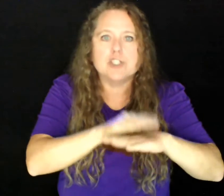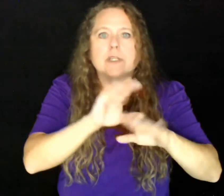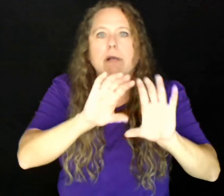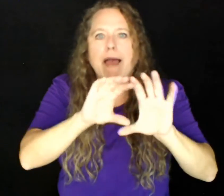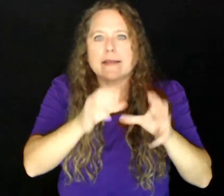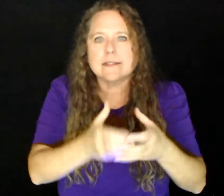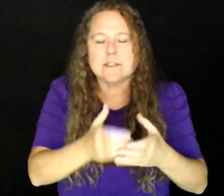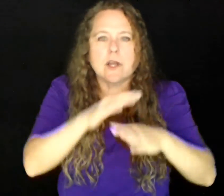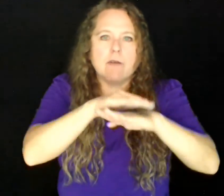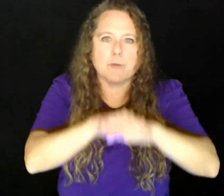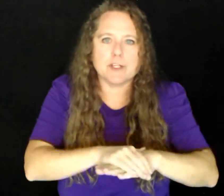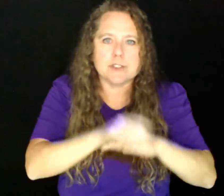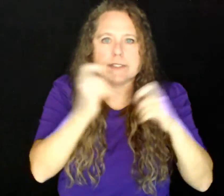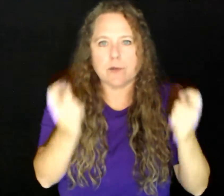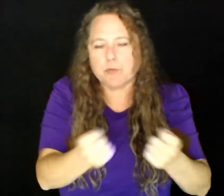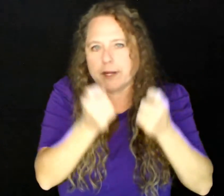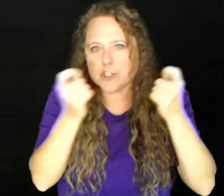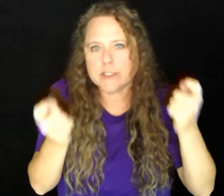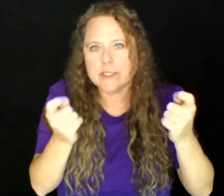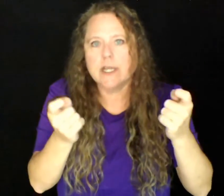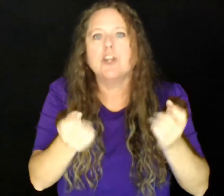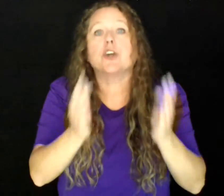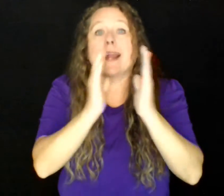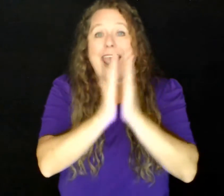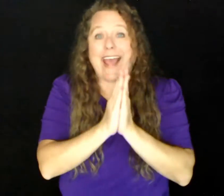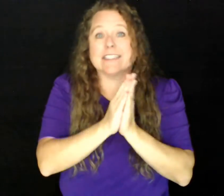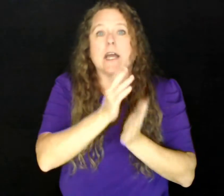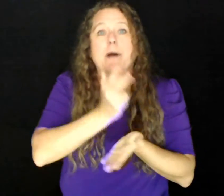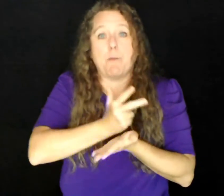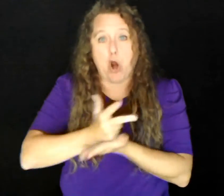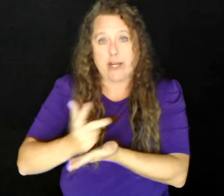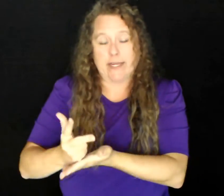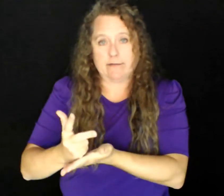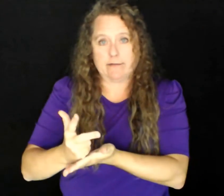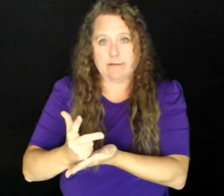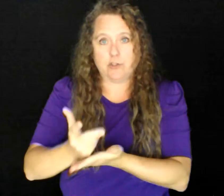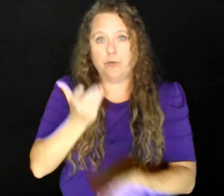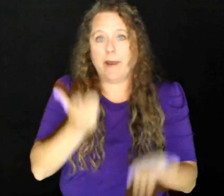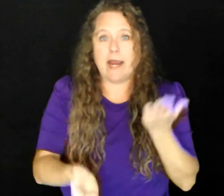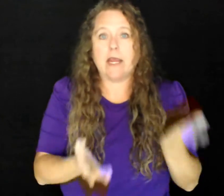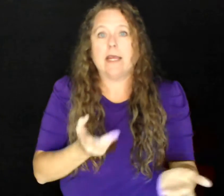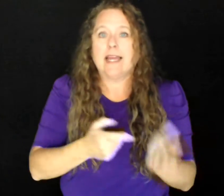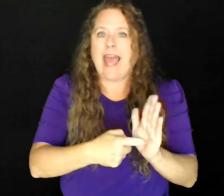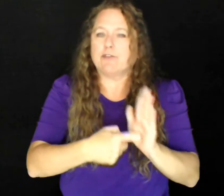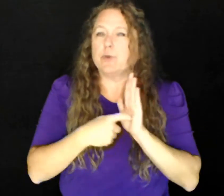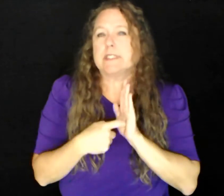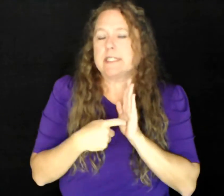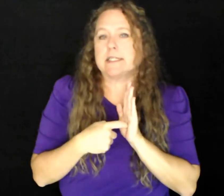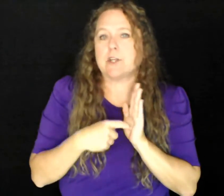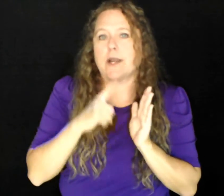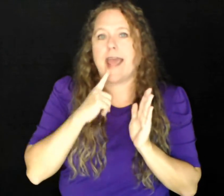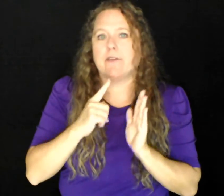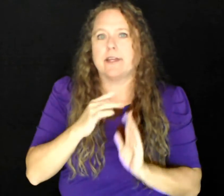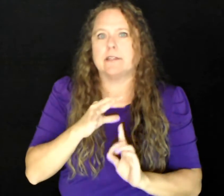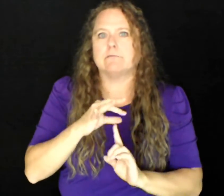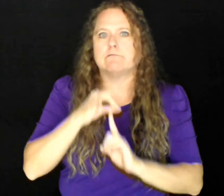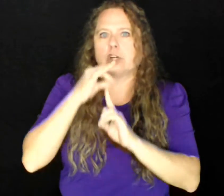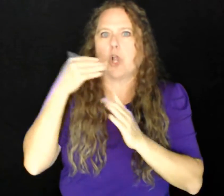confirmation classes, confirmation celebration. You're going to ask about parking. You may have to insist on having